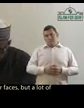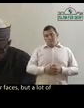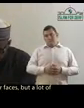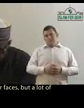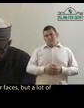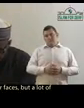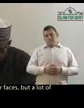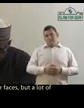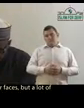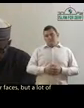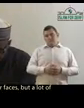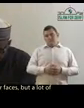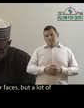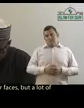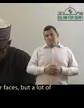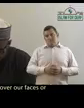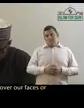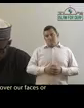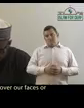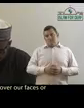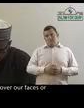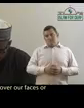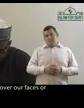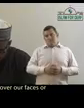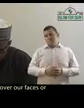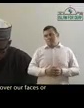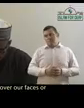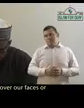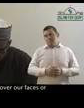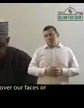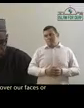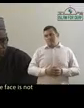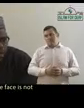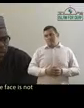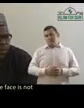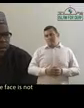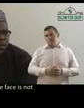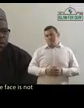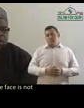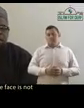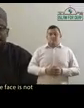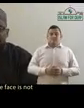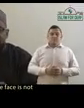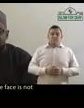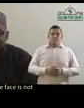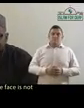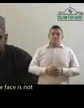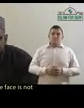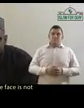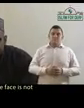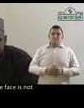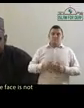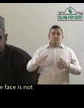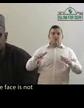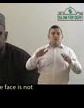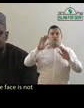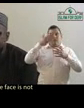faces, but a lot of them don't. Are we supposed to cover our faces or not? Covering the